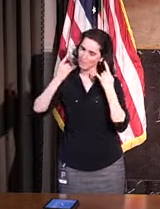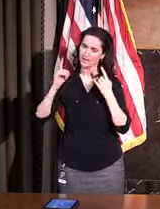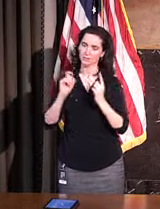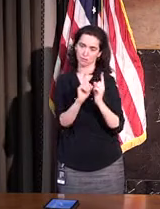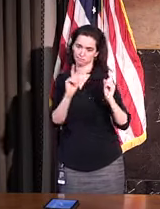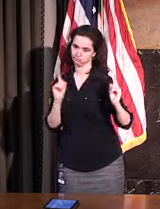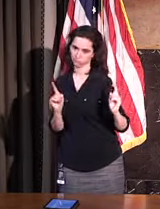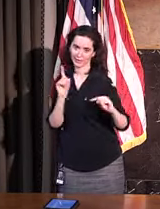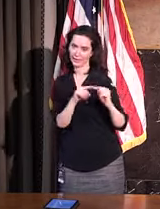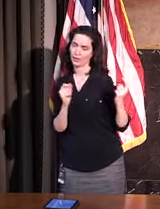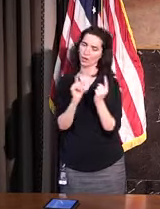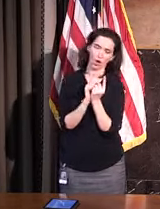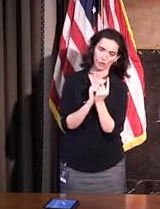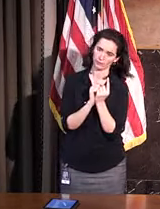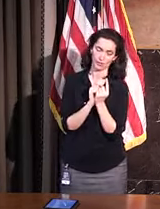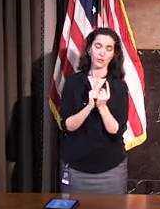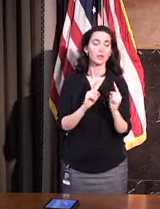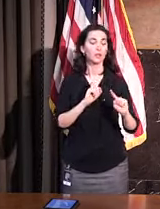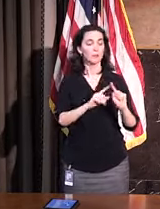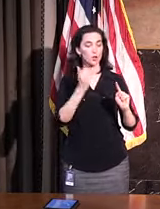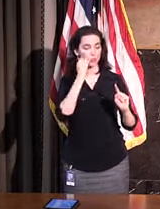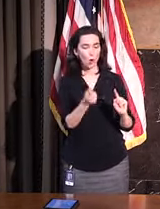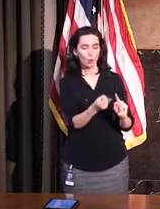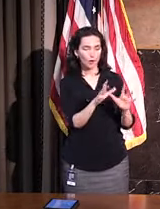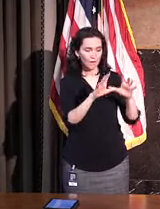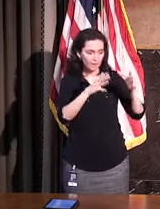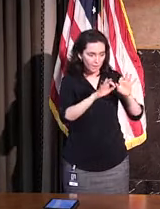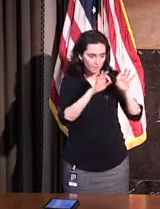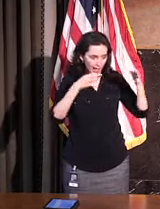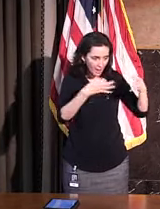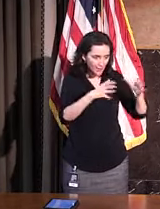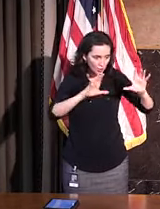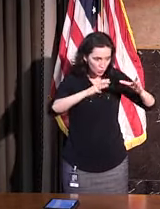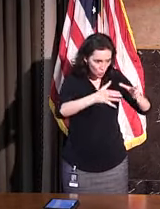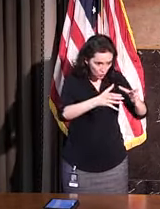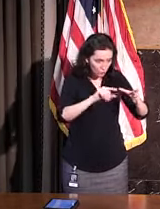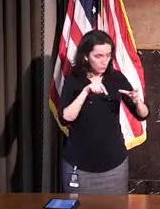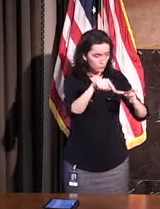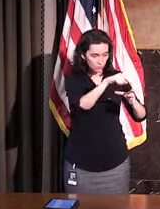been vaccinated and no one is showing any symptoms and no one is high risk,